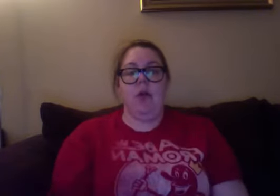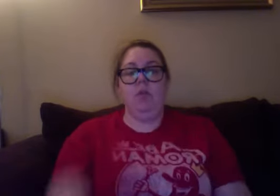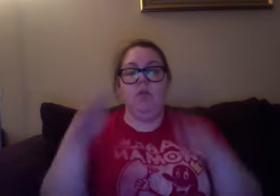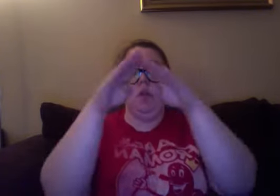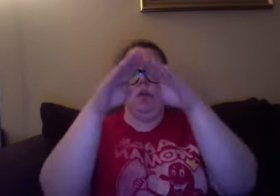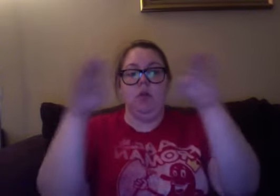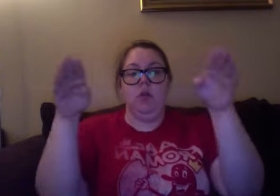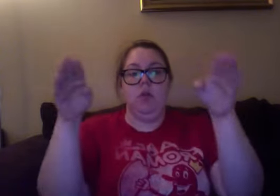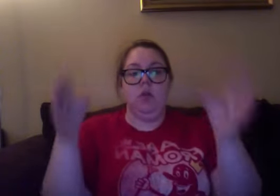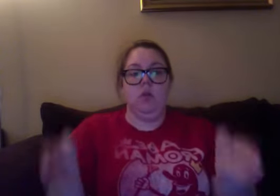House?